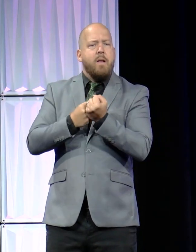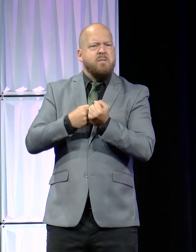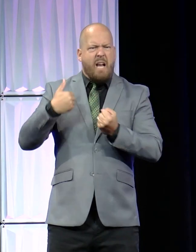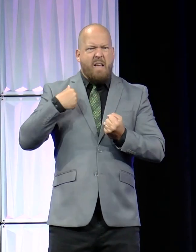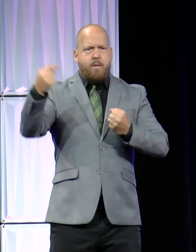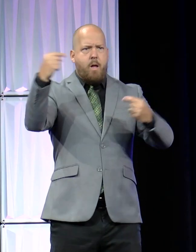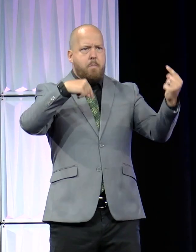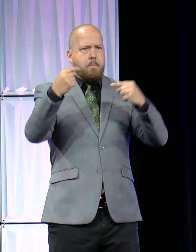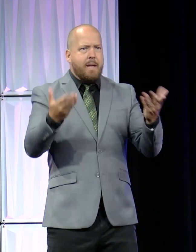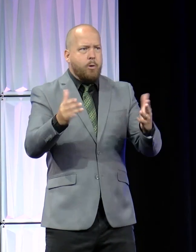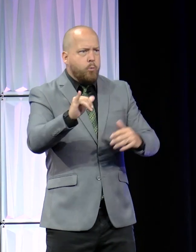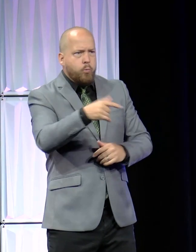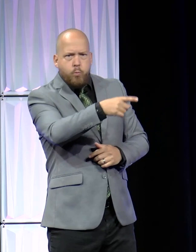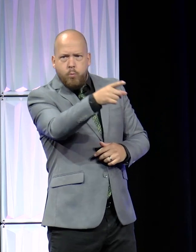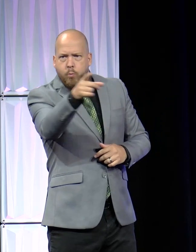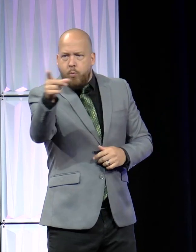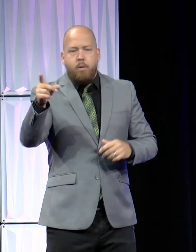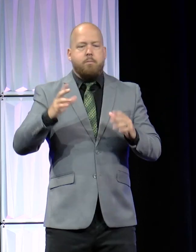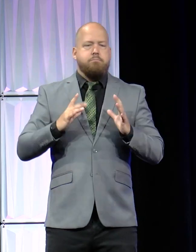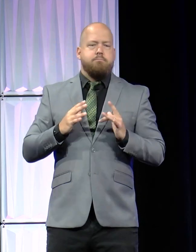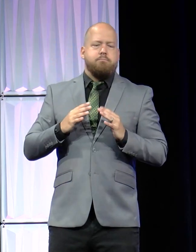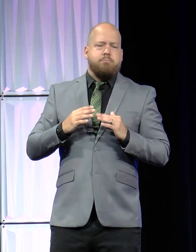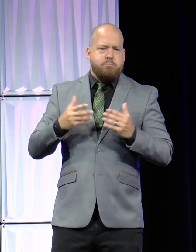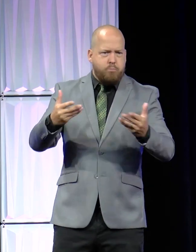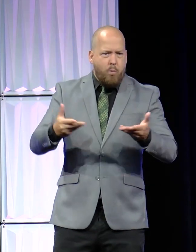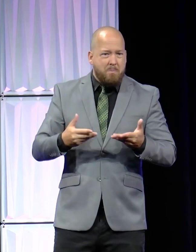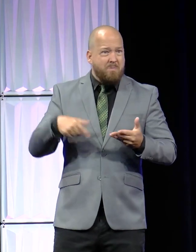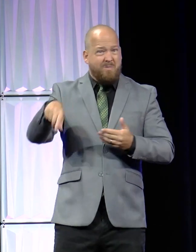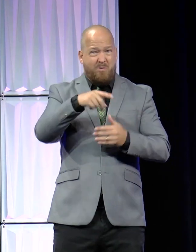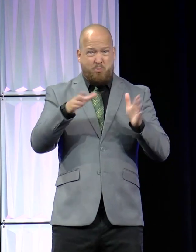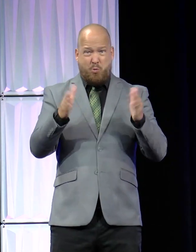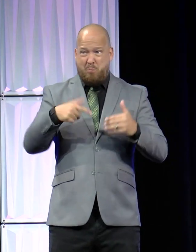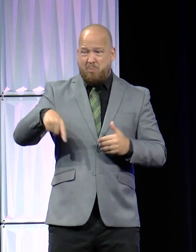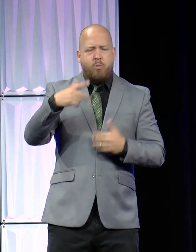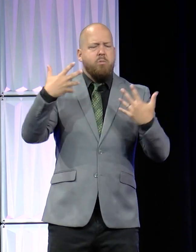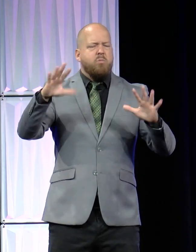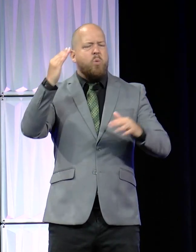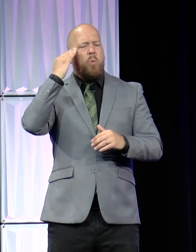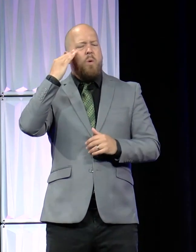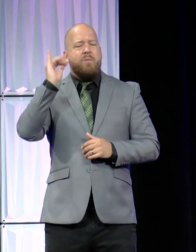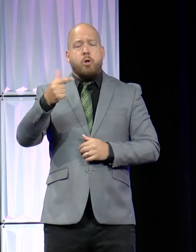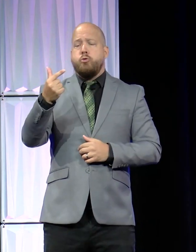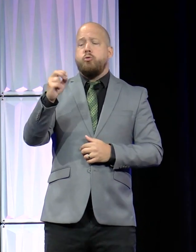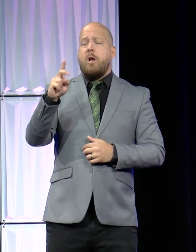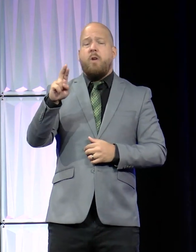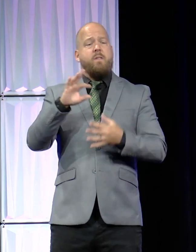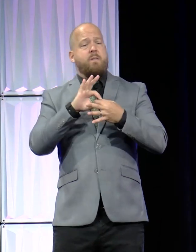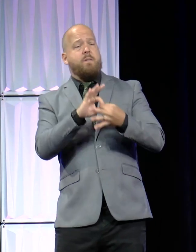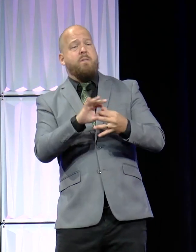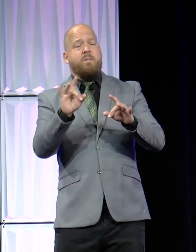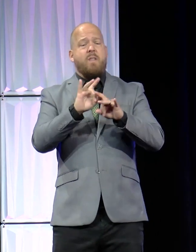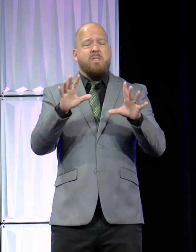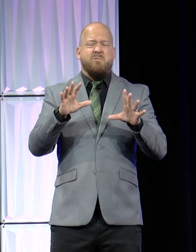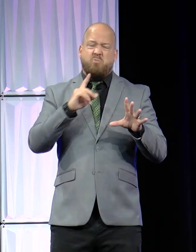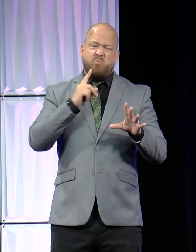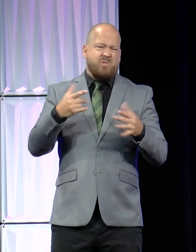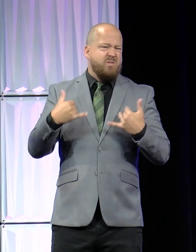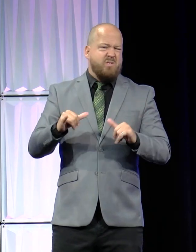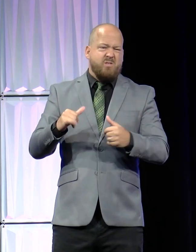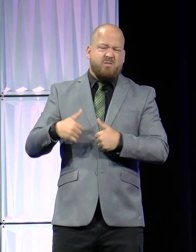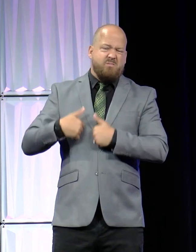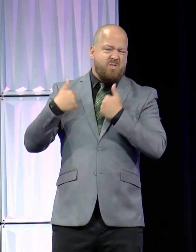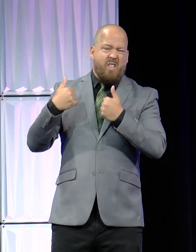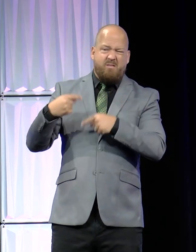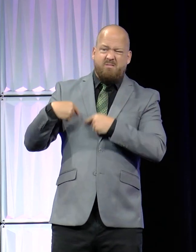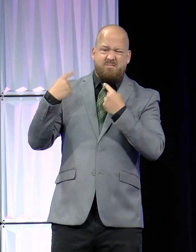knows extremely well, preventing and addressing gender-based violence is a lifelong commitment for both President Biden and Vice